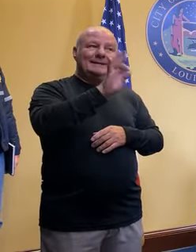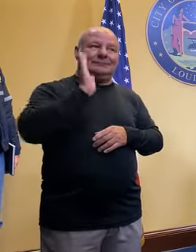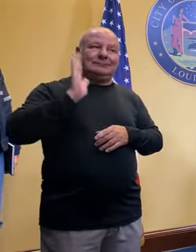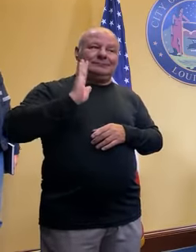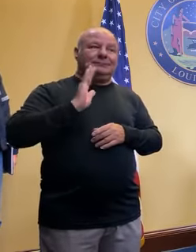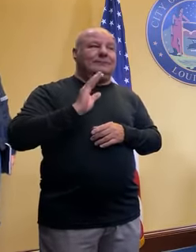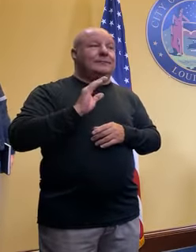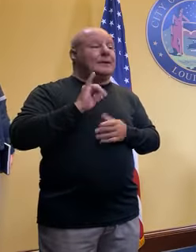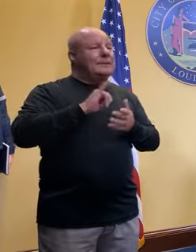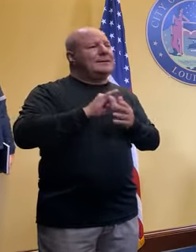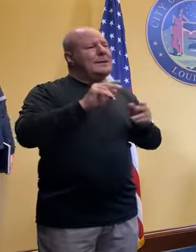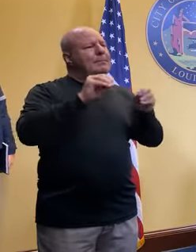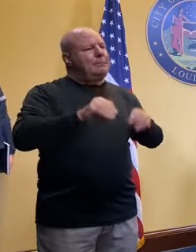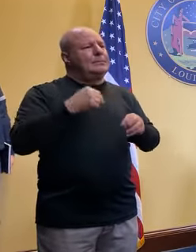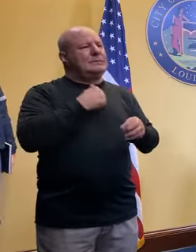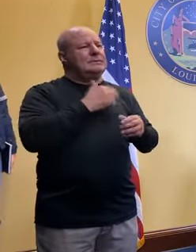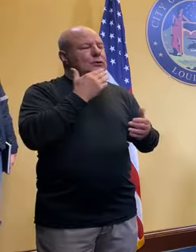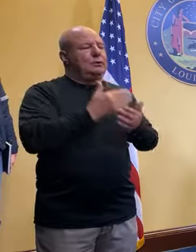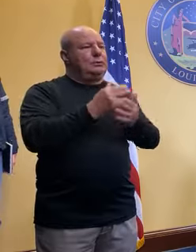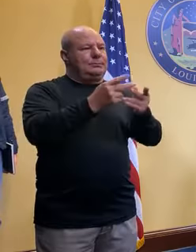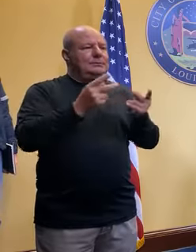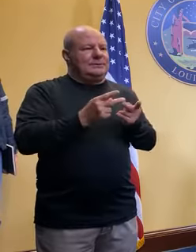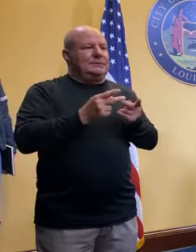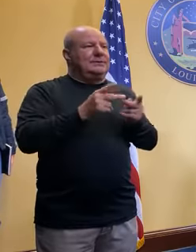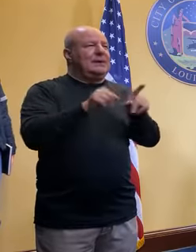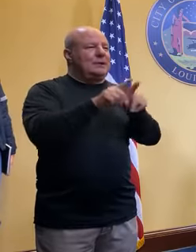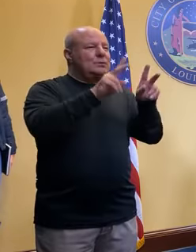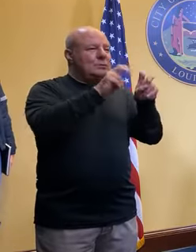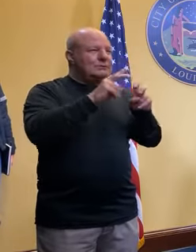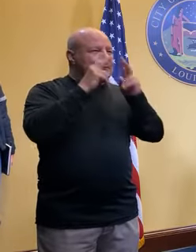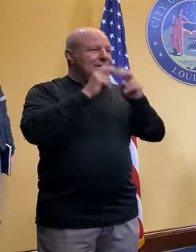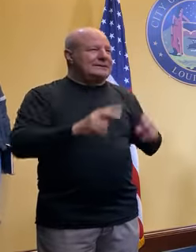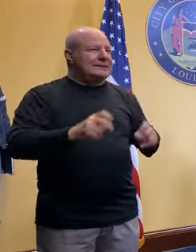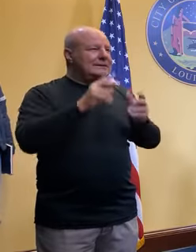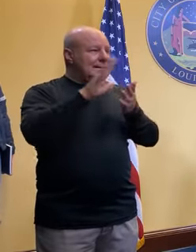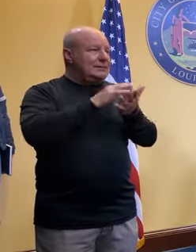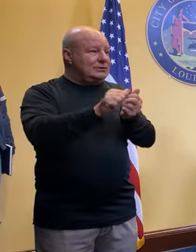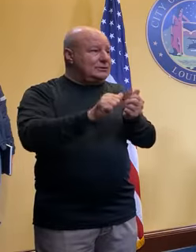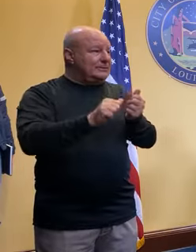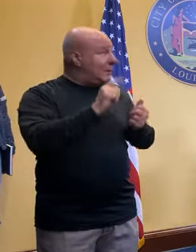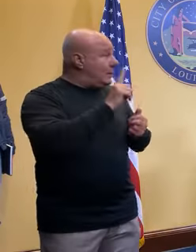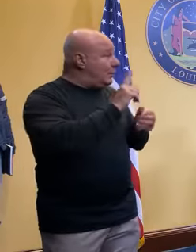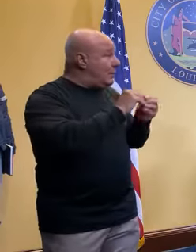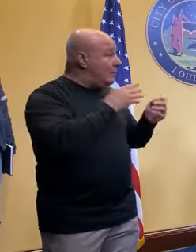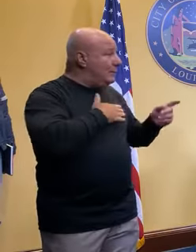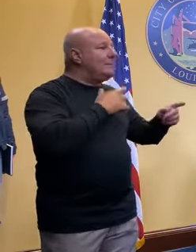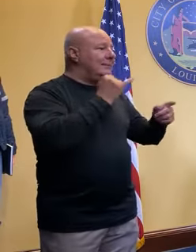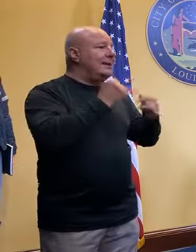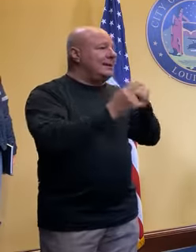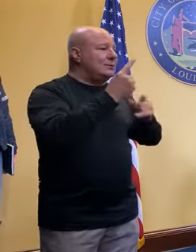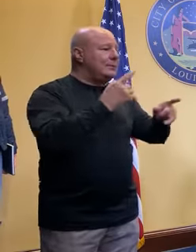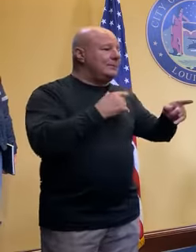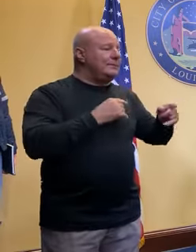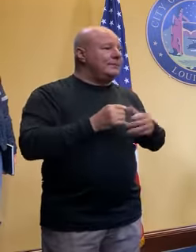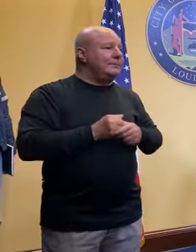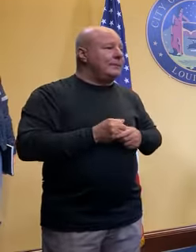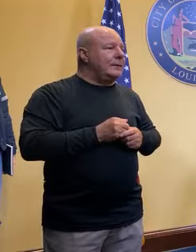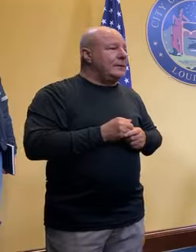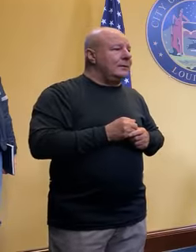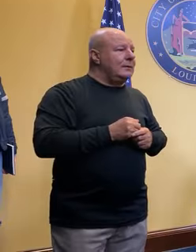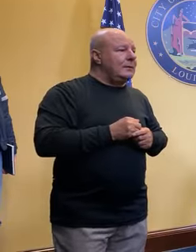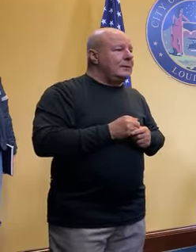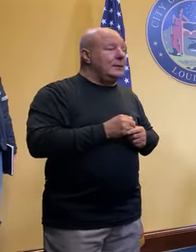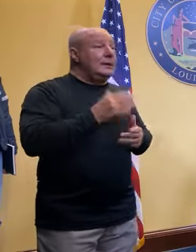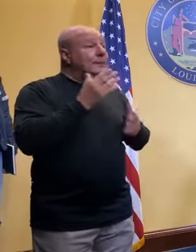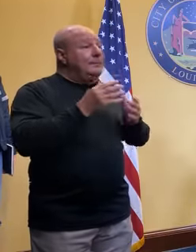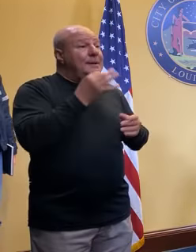puts us just in a good position as we're assessing damage. Sure. And again, this again